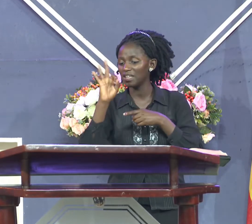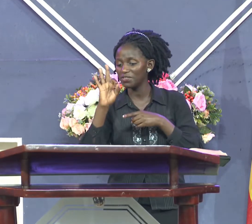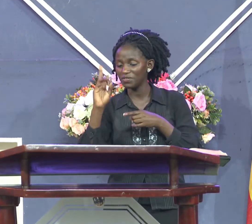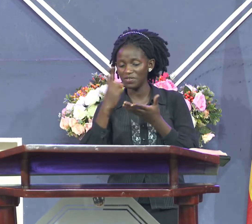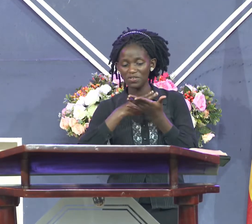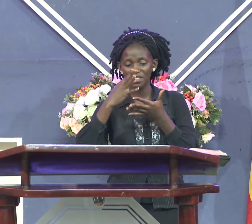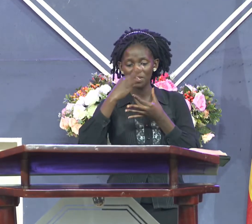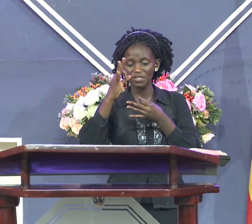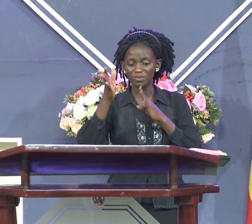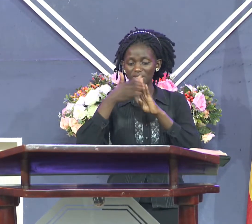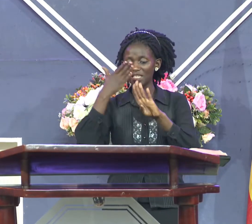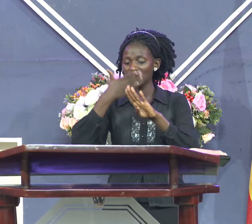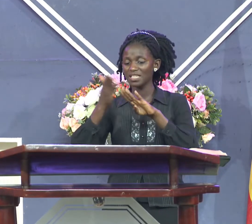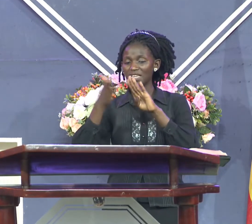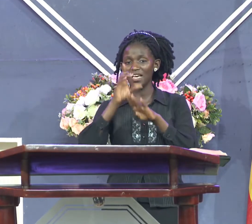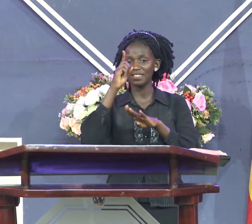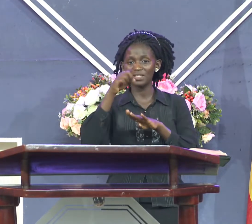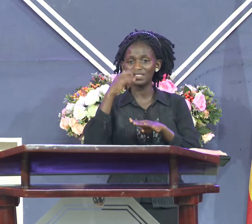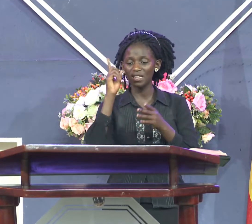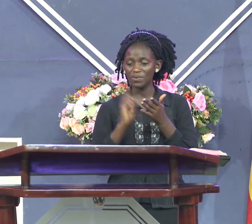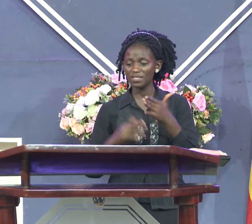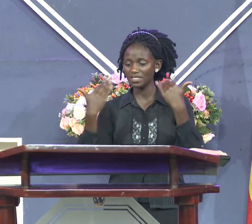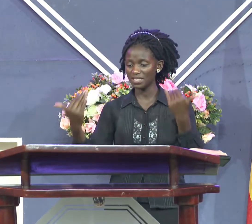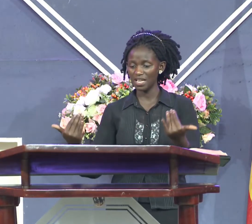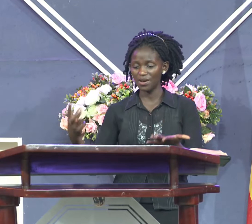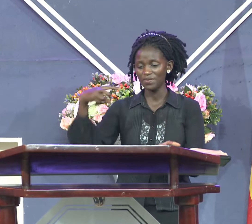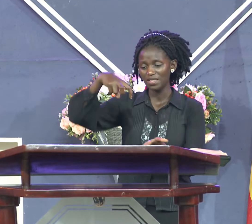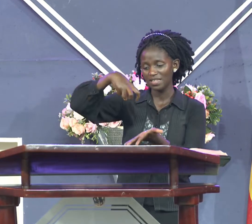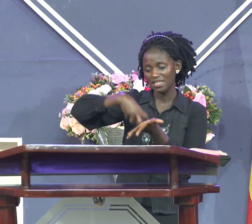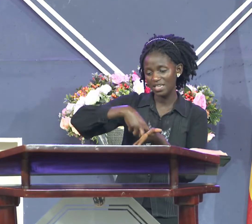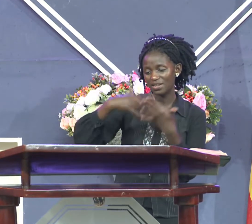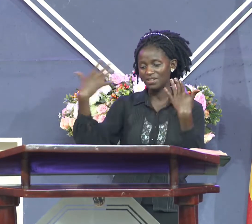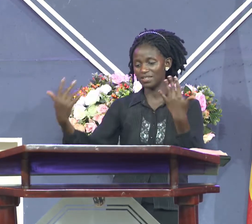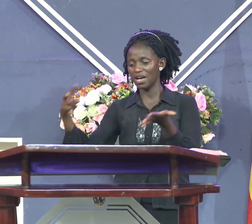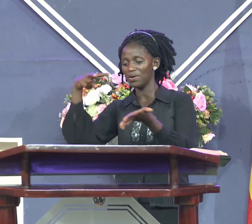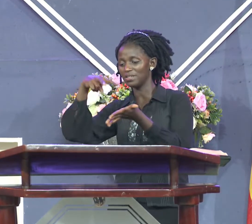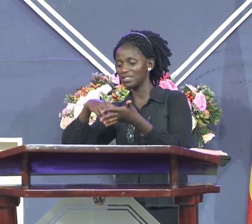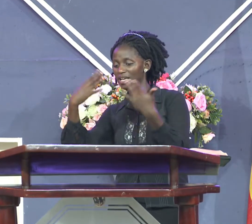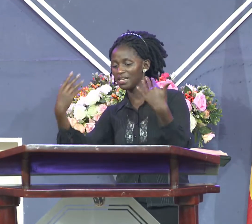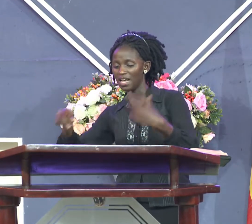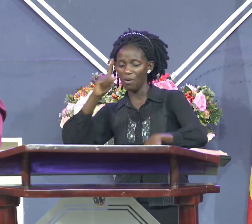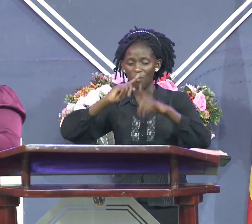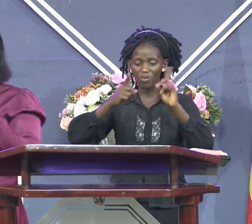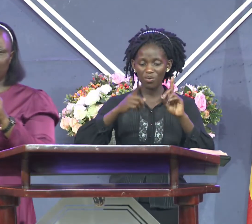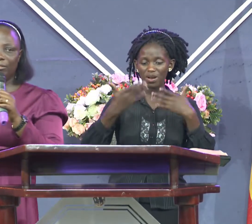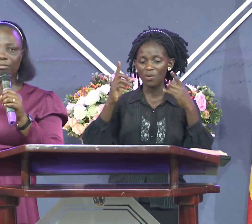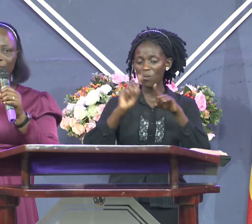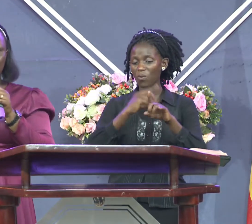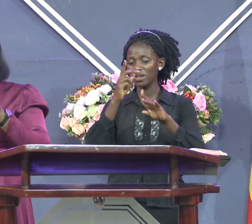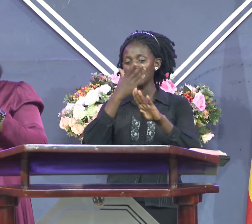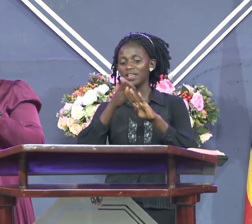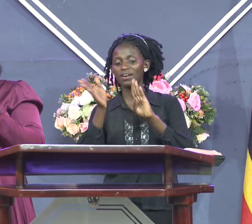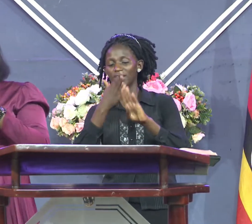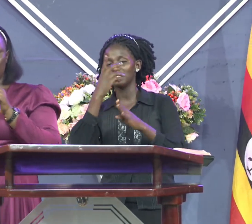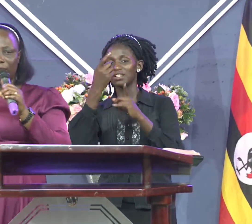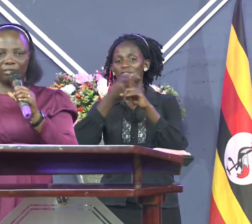omutukuvu akulungamiza nagamba wanofukamira wanostuka wanoduka wanotambula. And he told me, true,